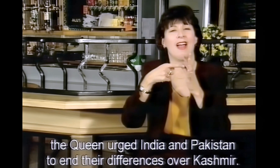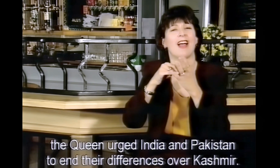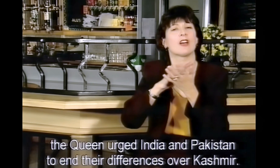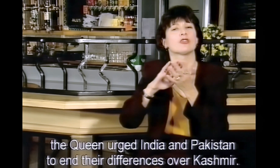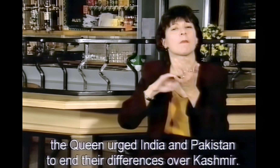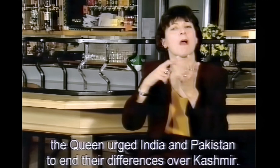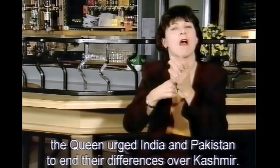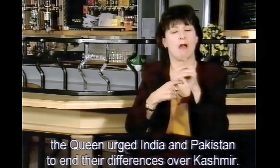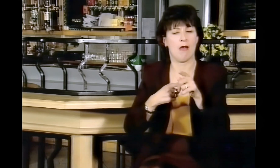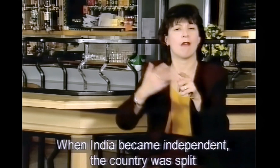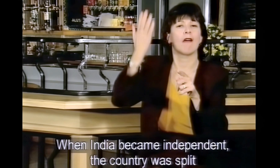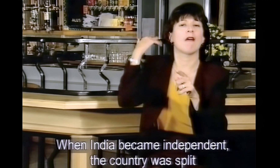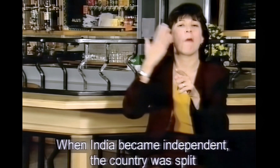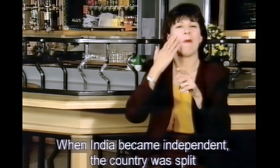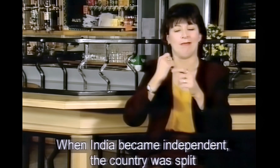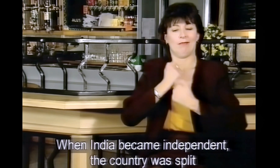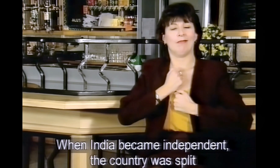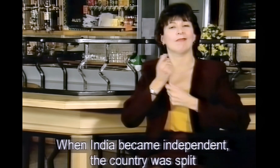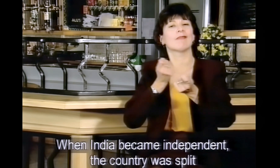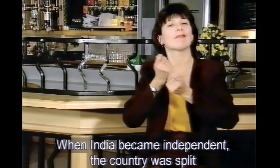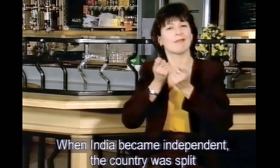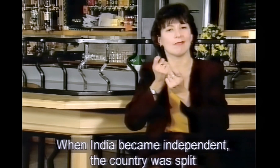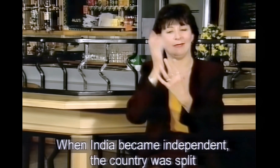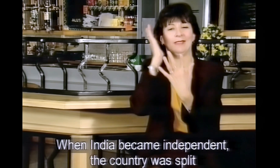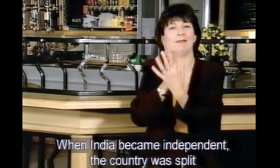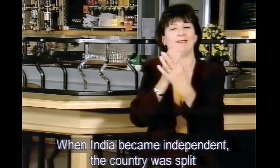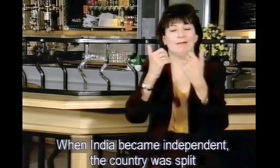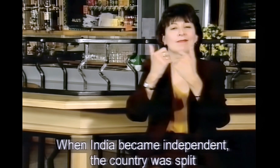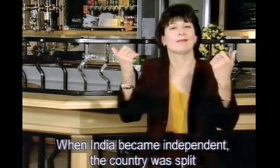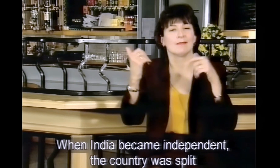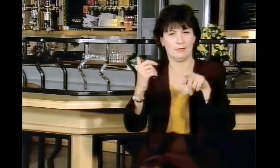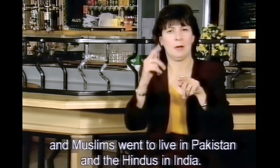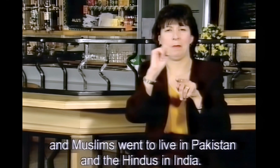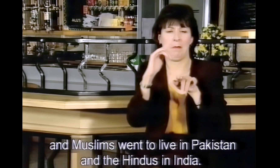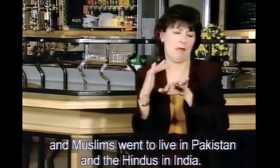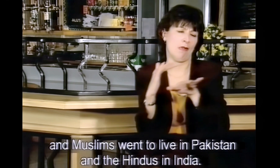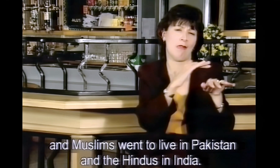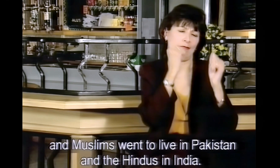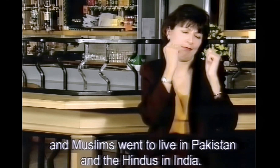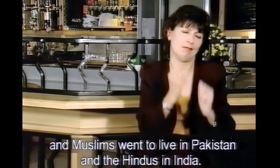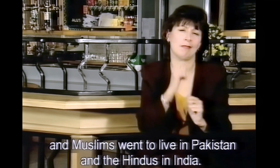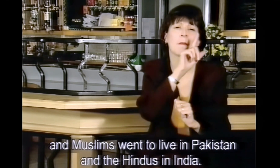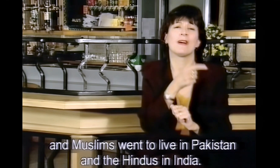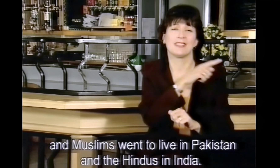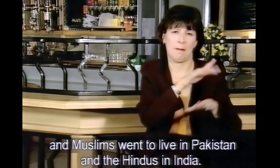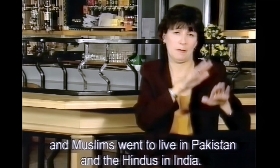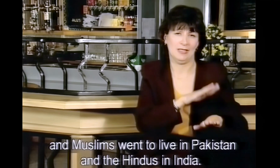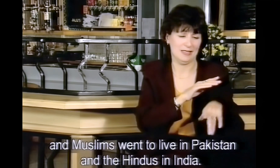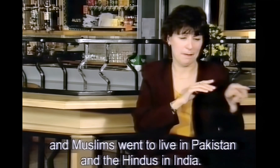Kashmir. When India became independent, the country was split, and Muslims went to live in Pakistan and the Hindus in